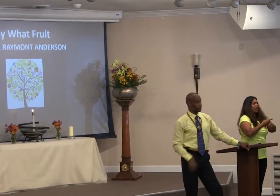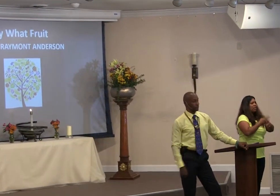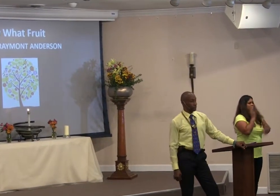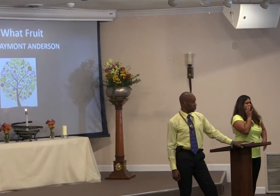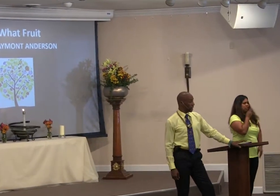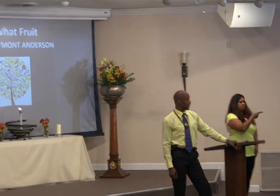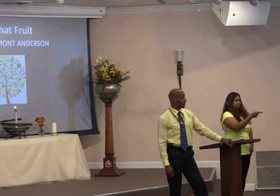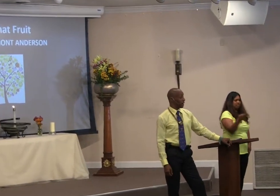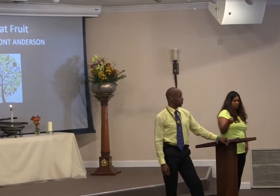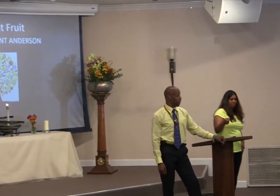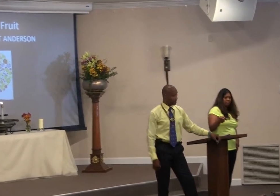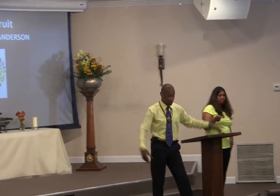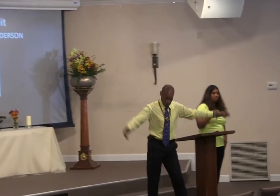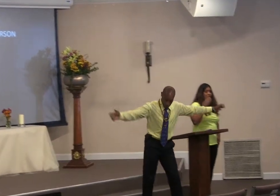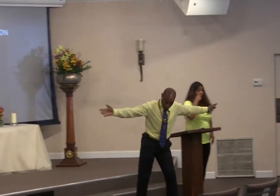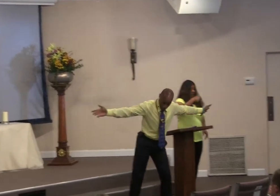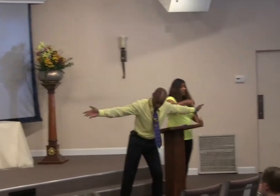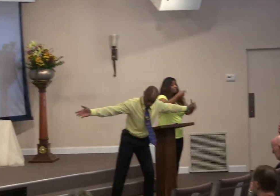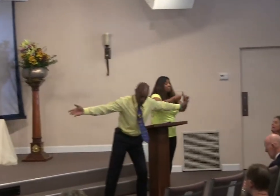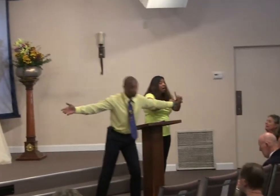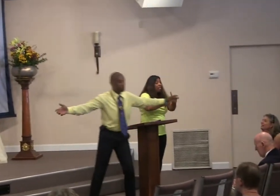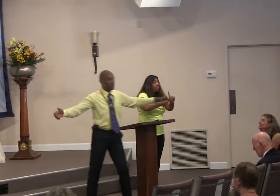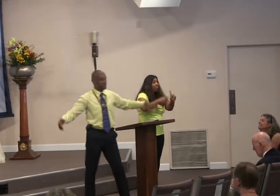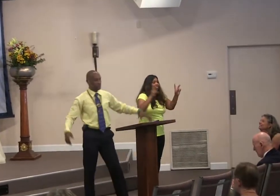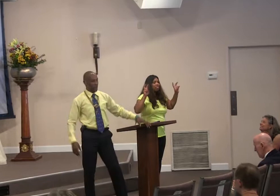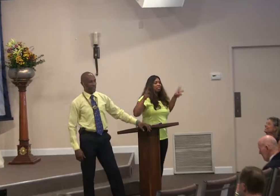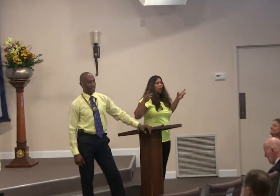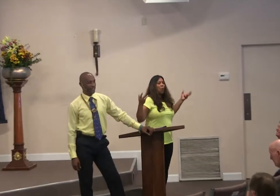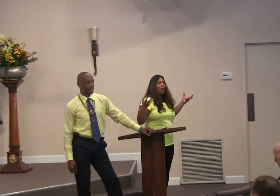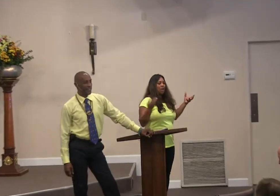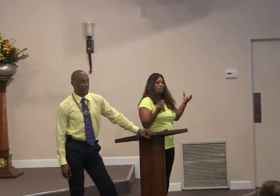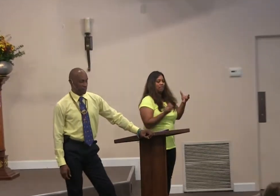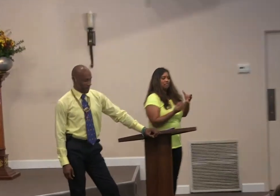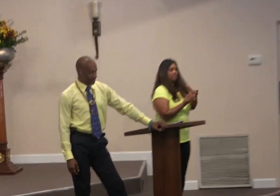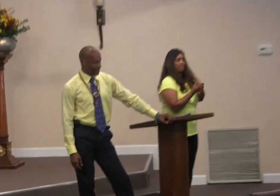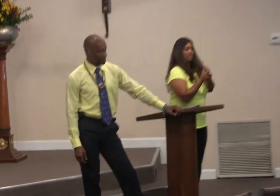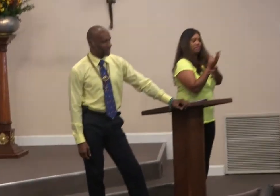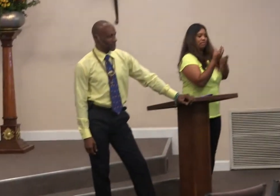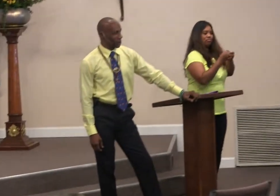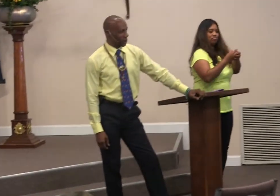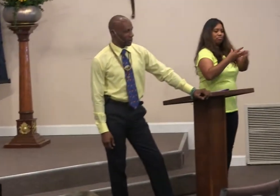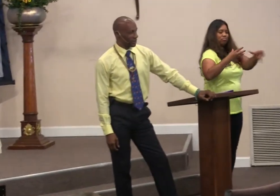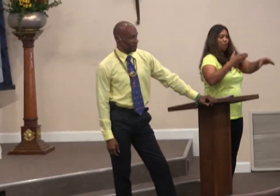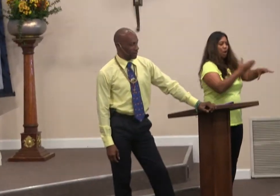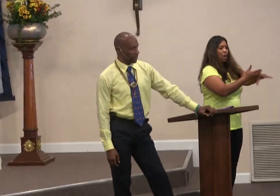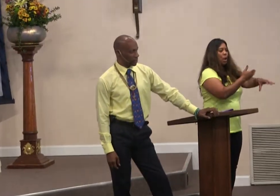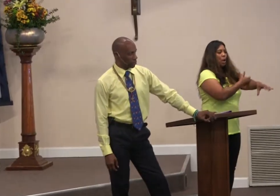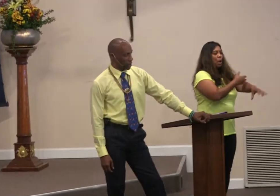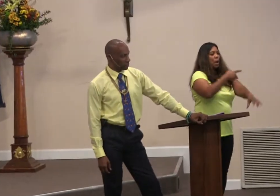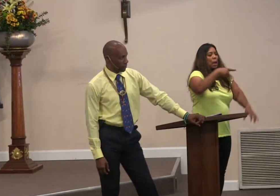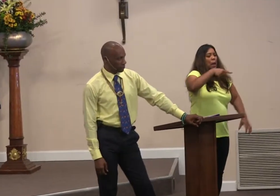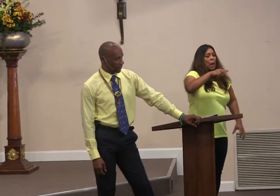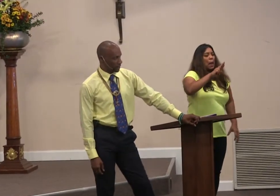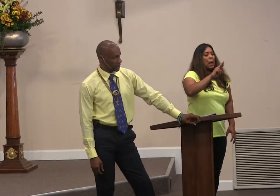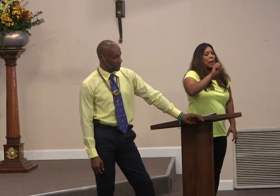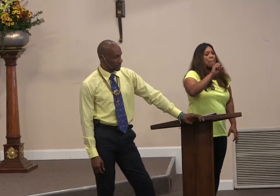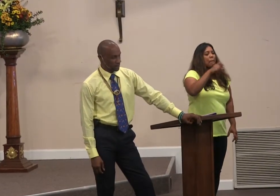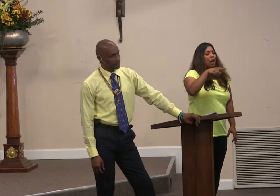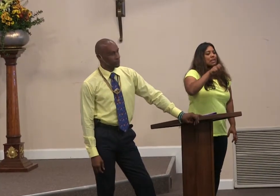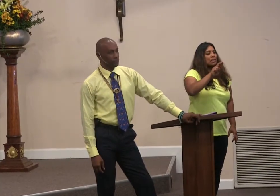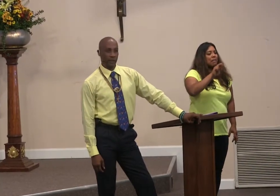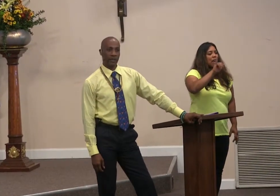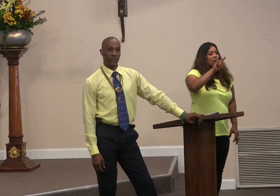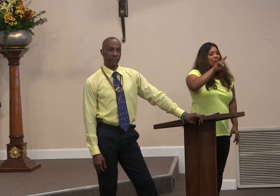month, you're talking about what? Prosperity. Prosperity. That amazing magic word that many of us run from